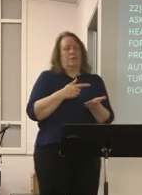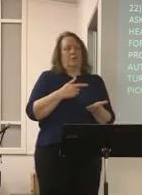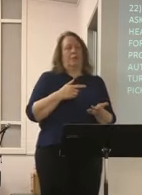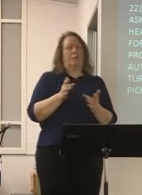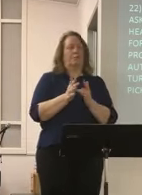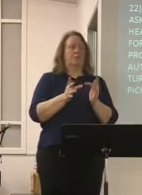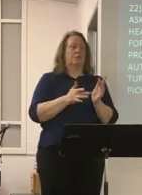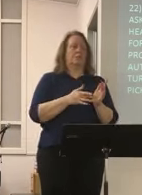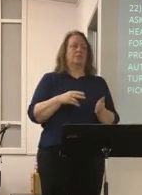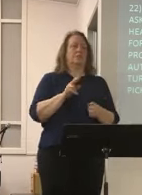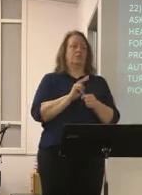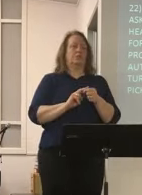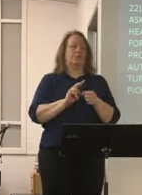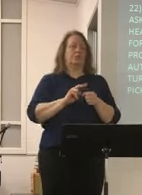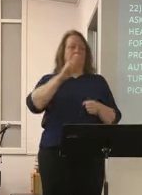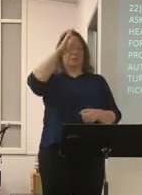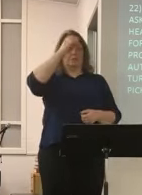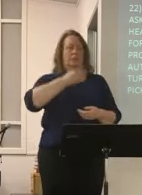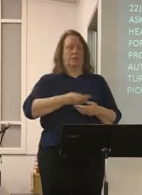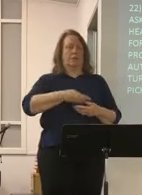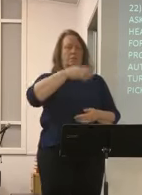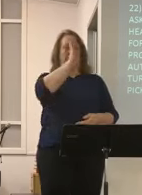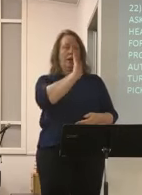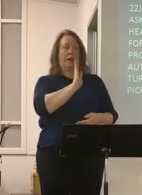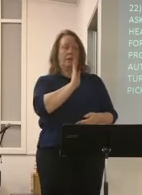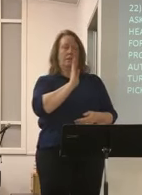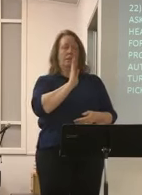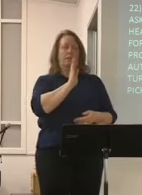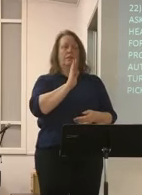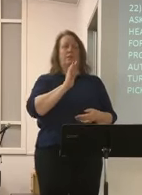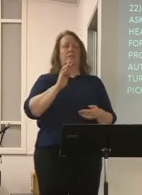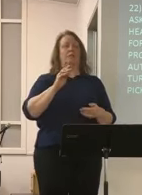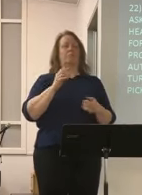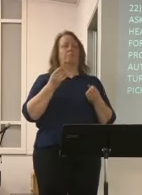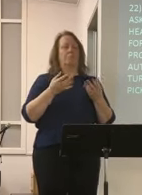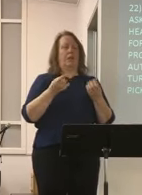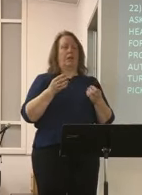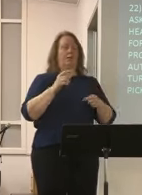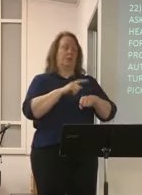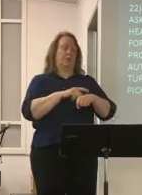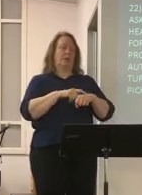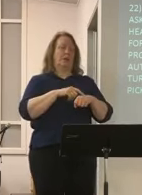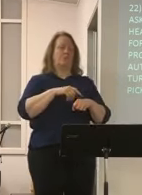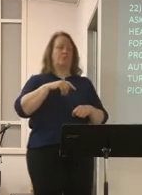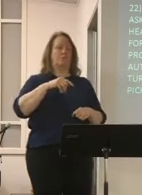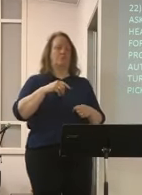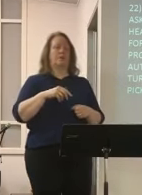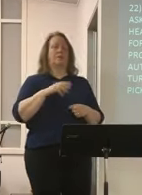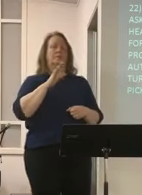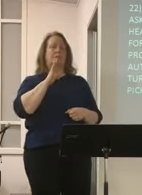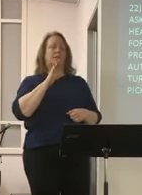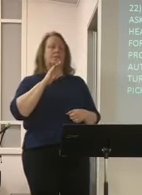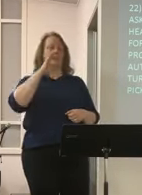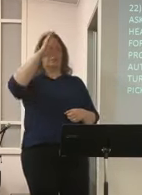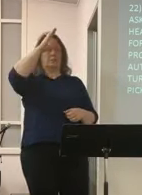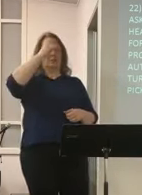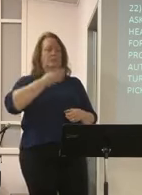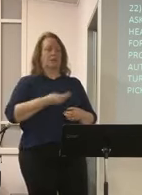the Son of God, but it's not frequently. It's the Son of Man, because in Daniel, the Son of Man refers to the